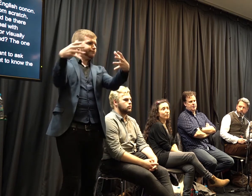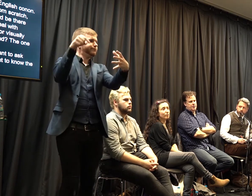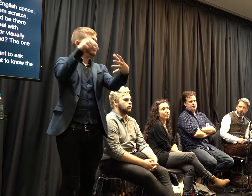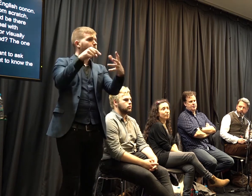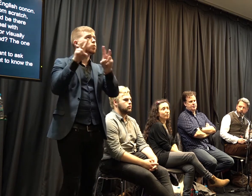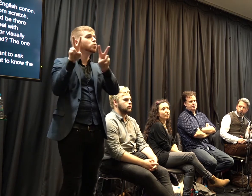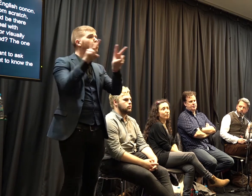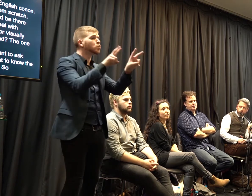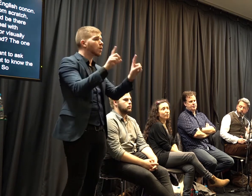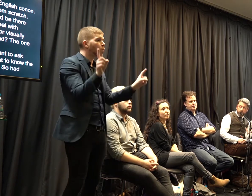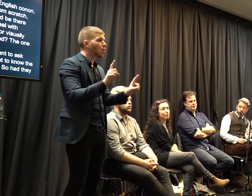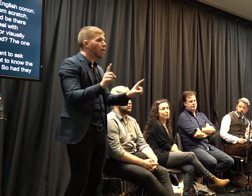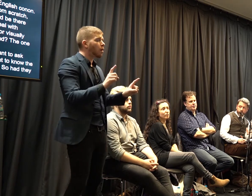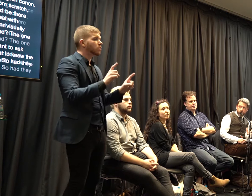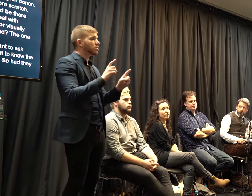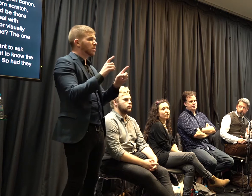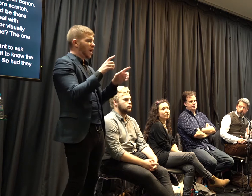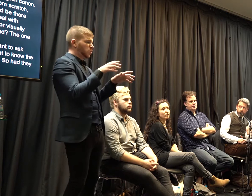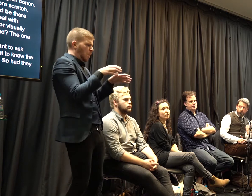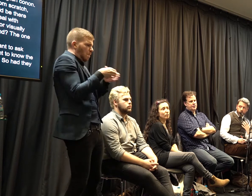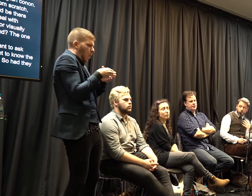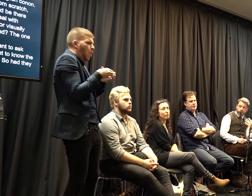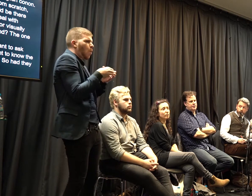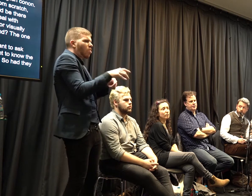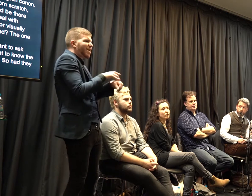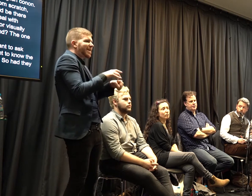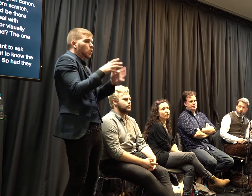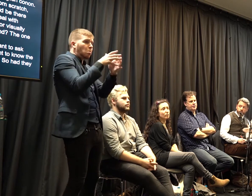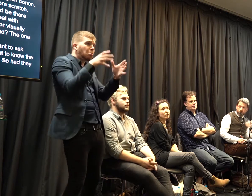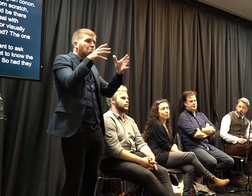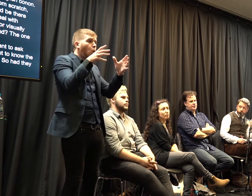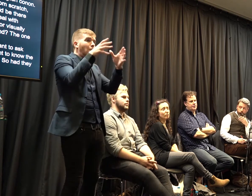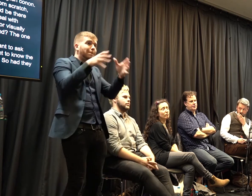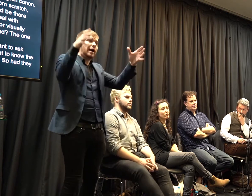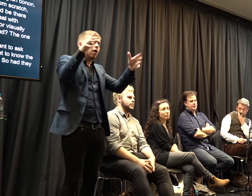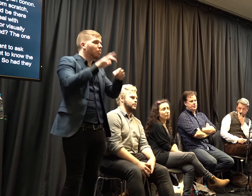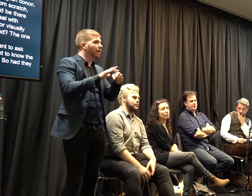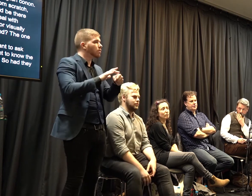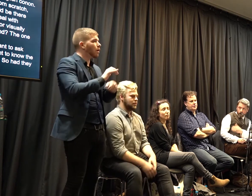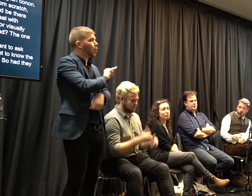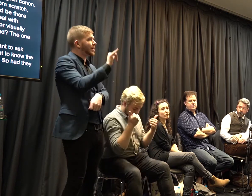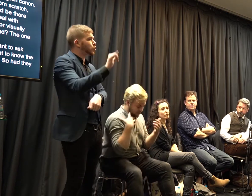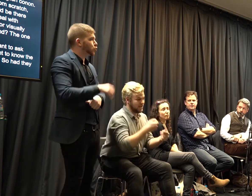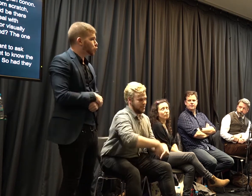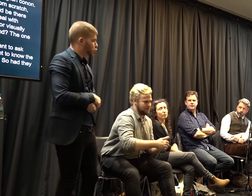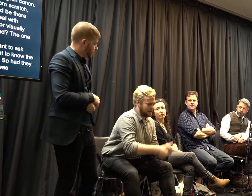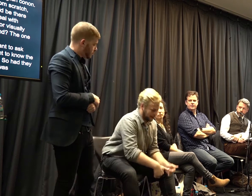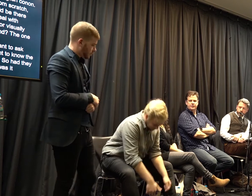been to mid-scale or quite small regional theatre, or was it large tours, and so on and so forth?